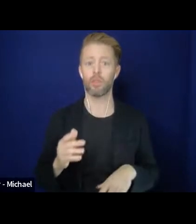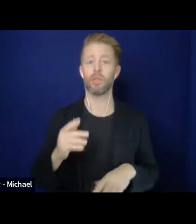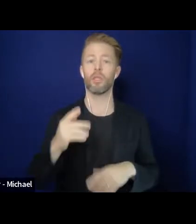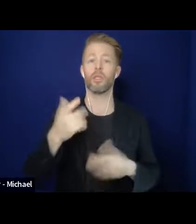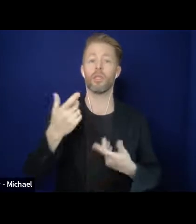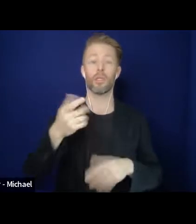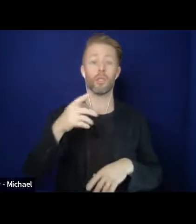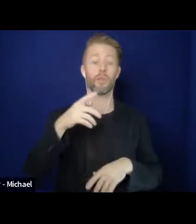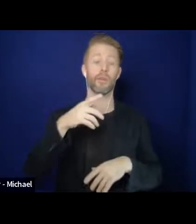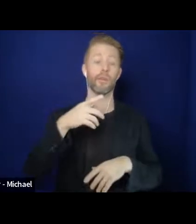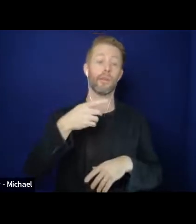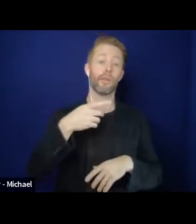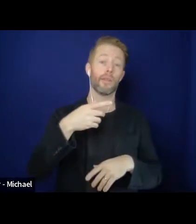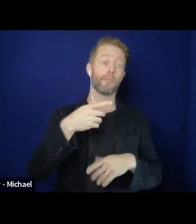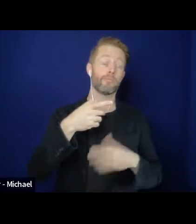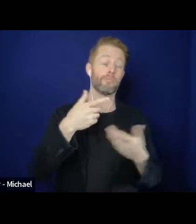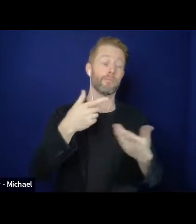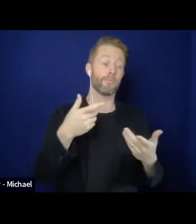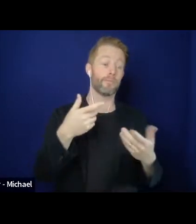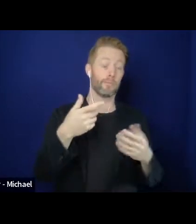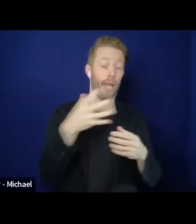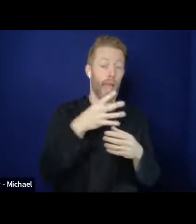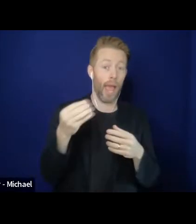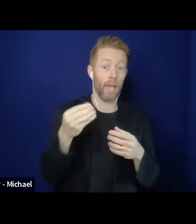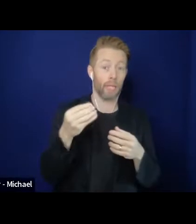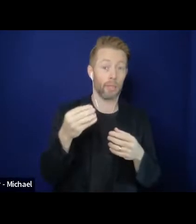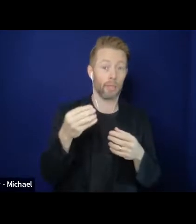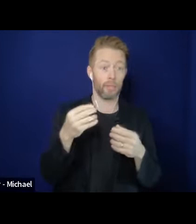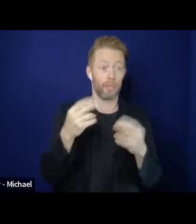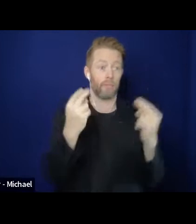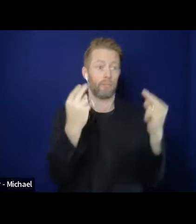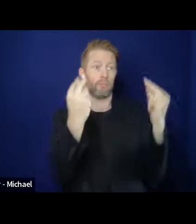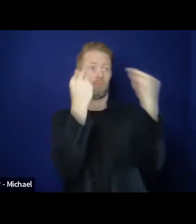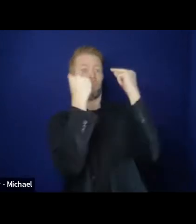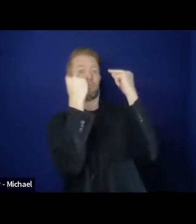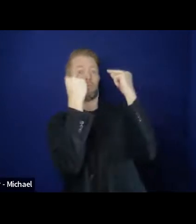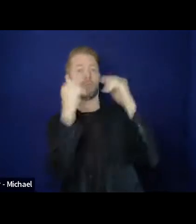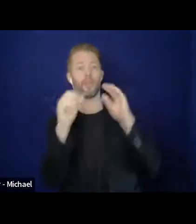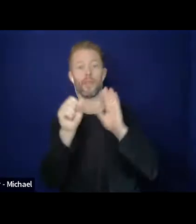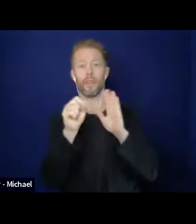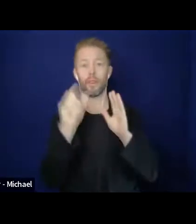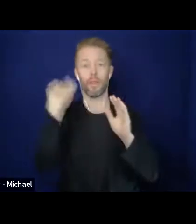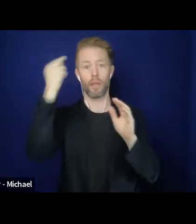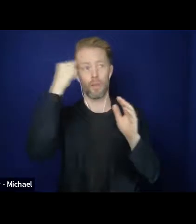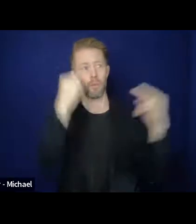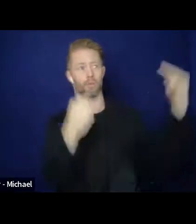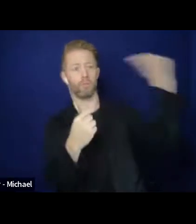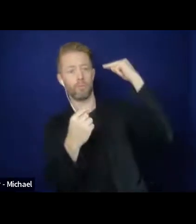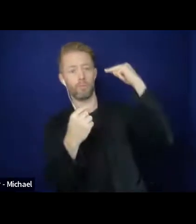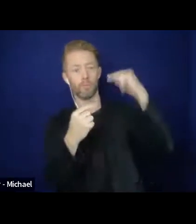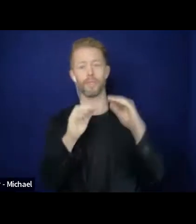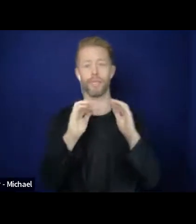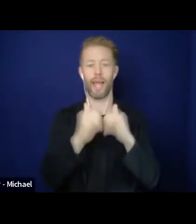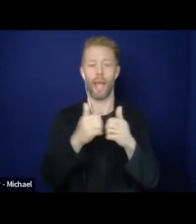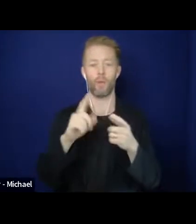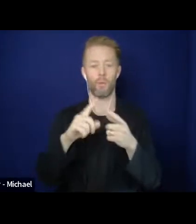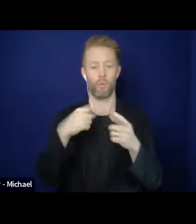surveillance under the constant monitoring of the state to achieve and receive benefits.